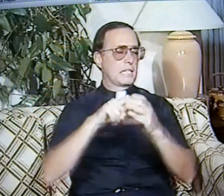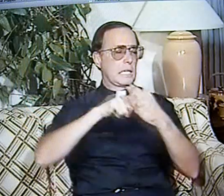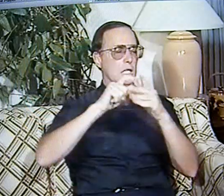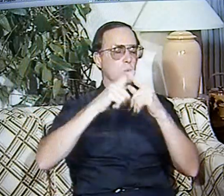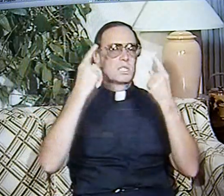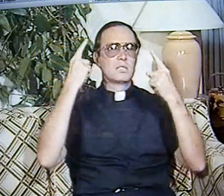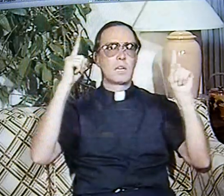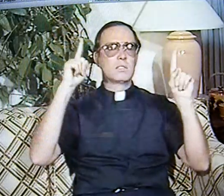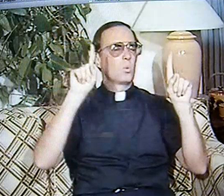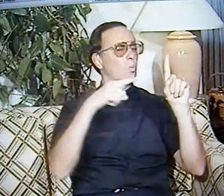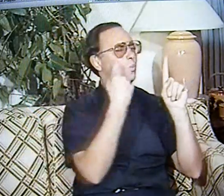because I studied really hard.